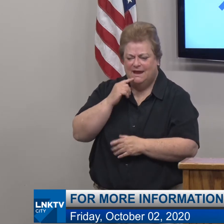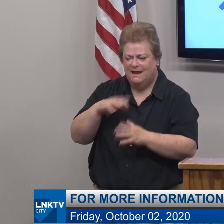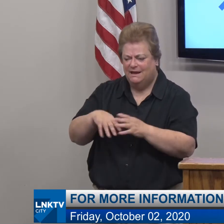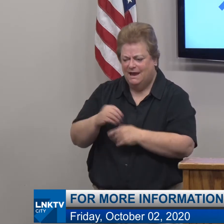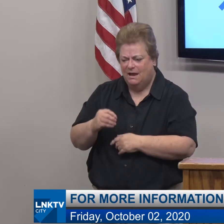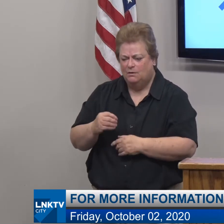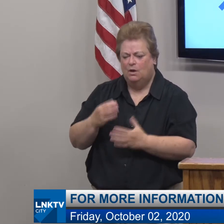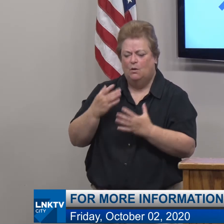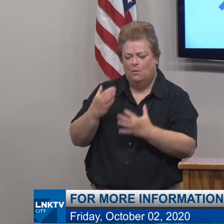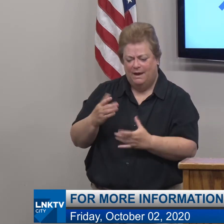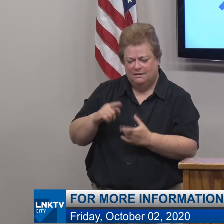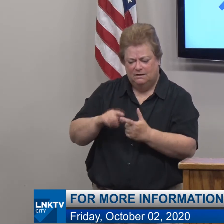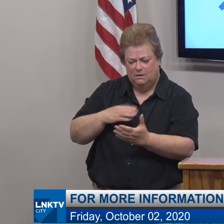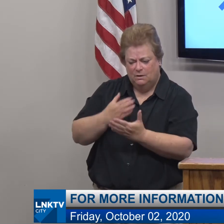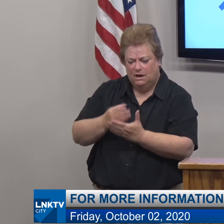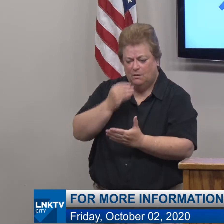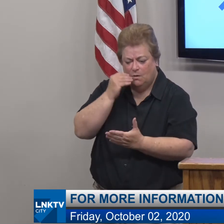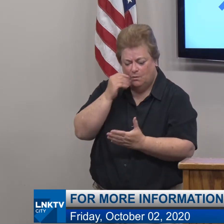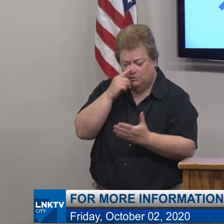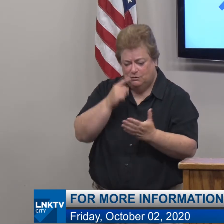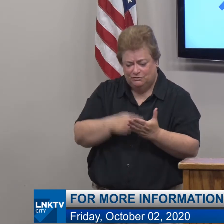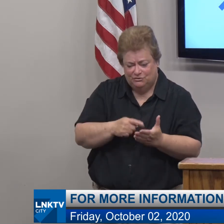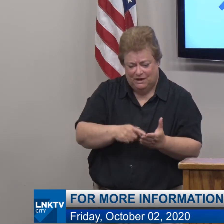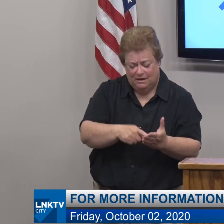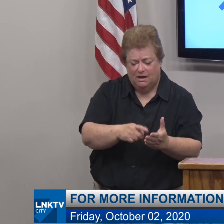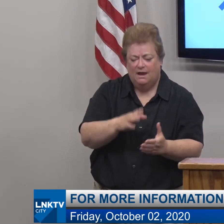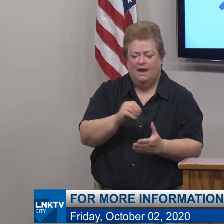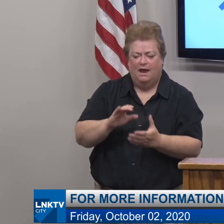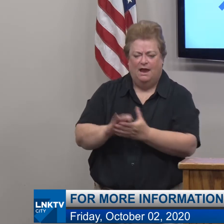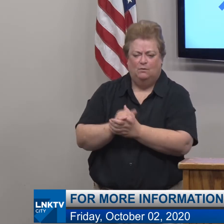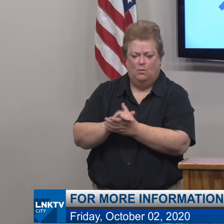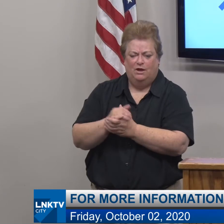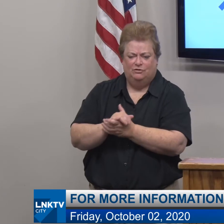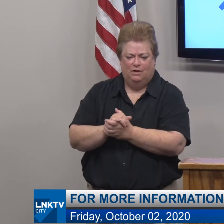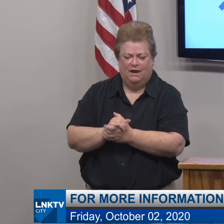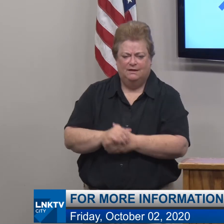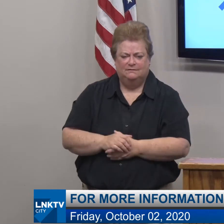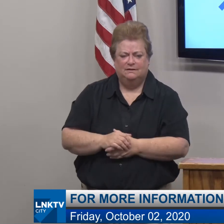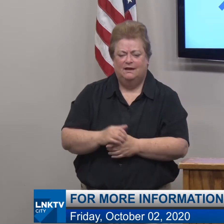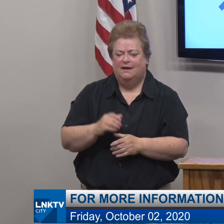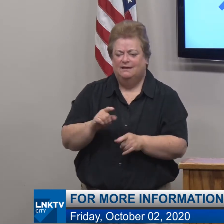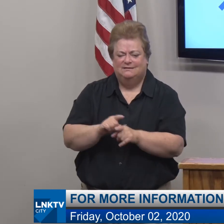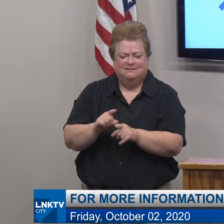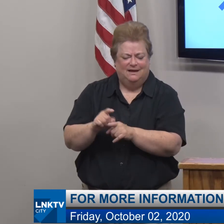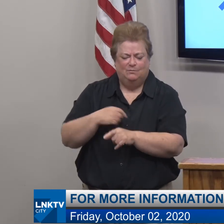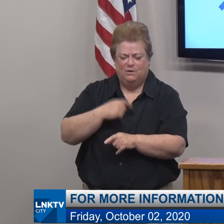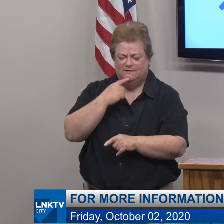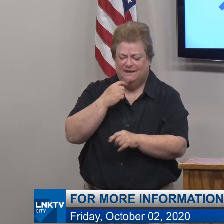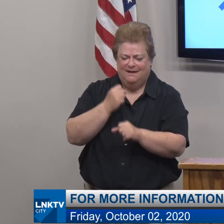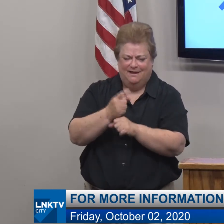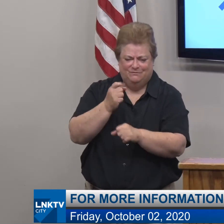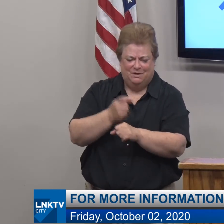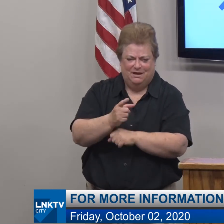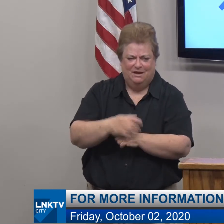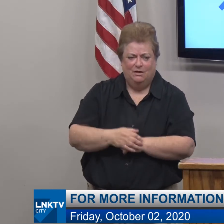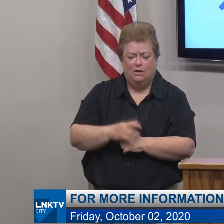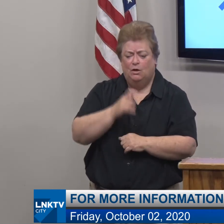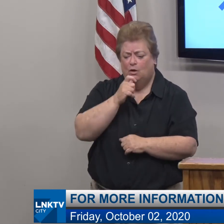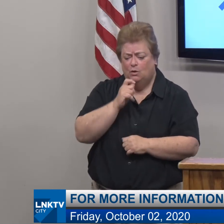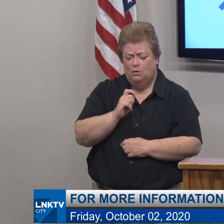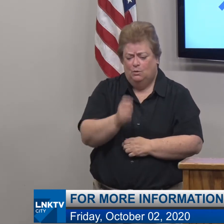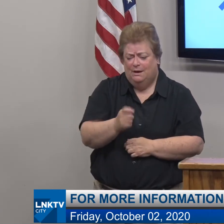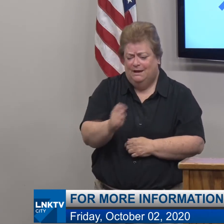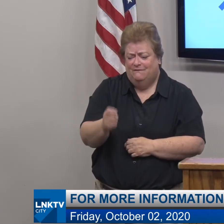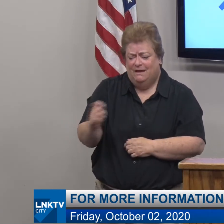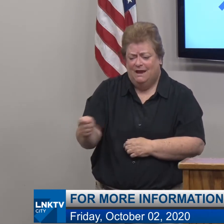inspect the candy and wash your hands, as we say every year. For those handing out treats, do